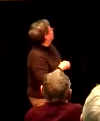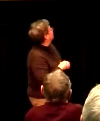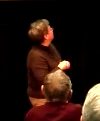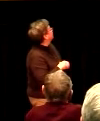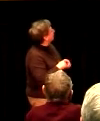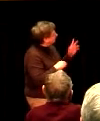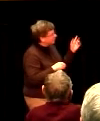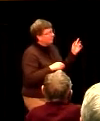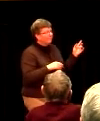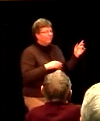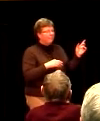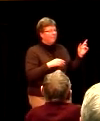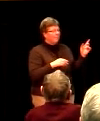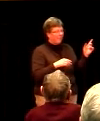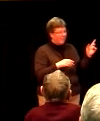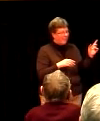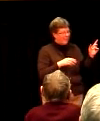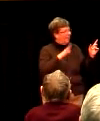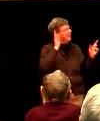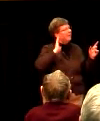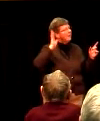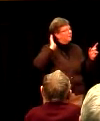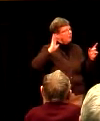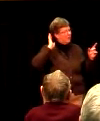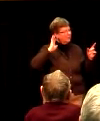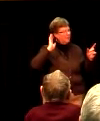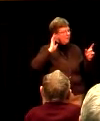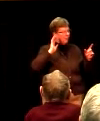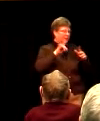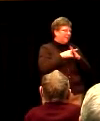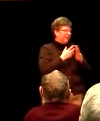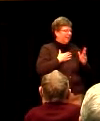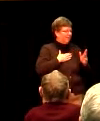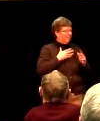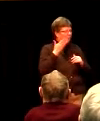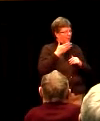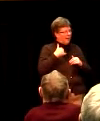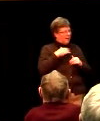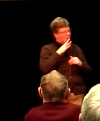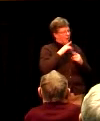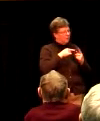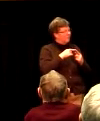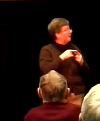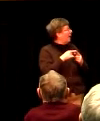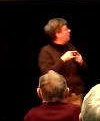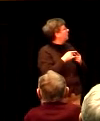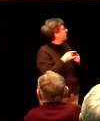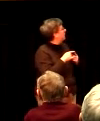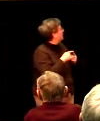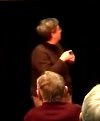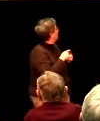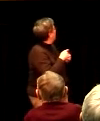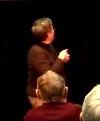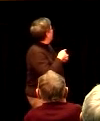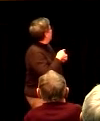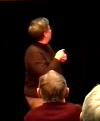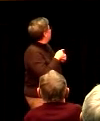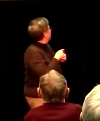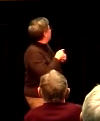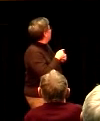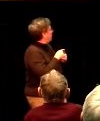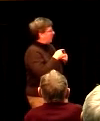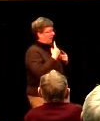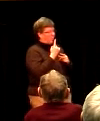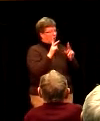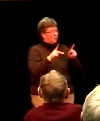Back at the very beginning of the presentation, I talked about Espy, who was one of the ones that made those first maps,